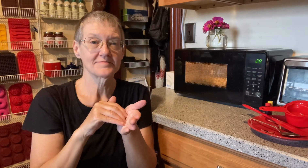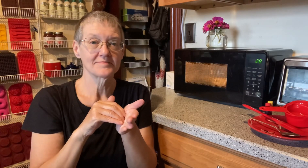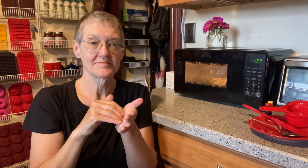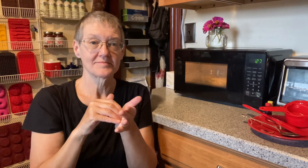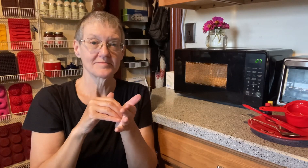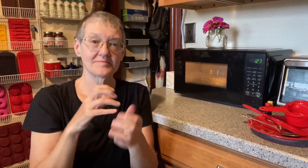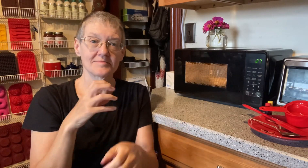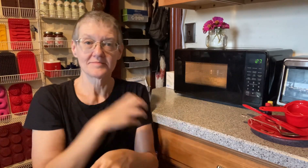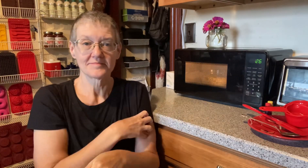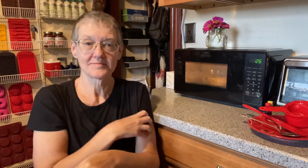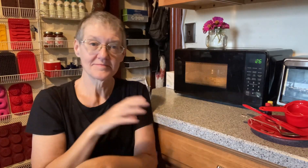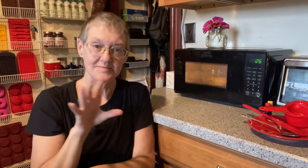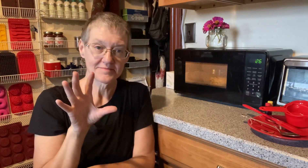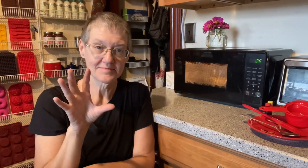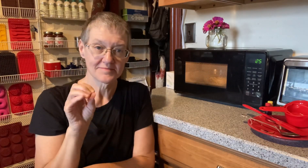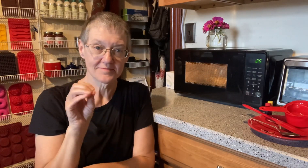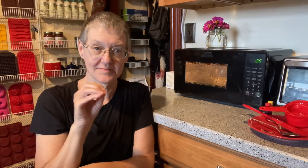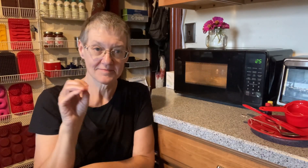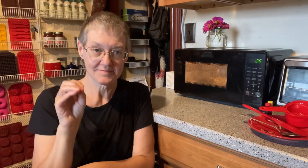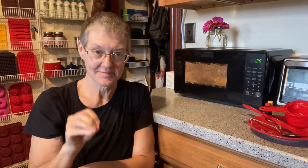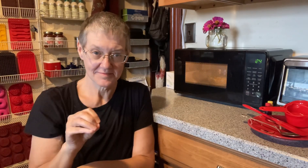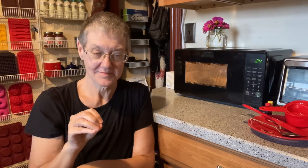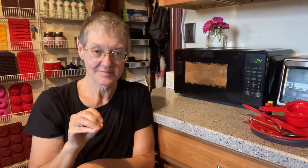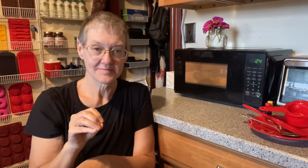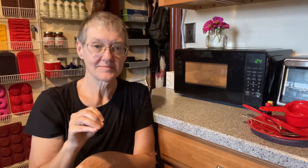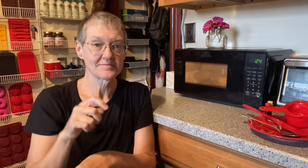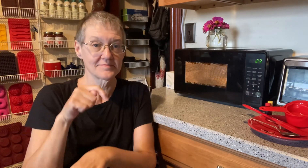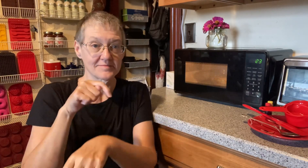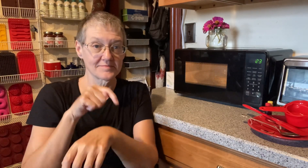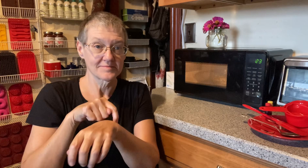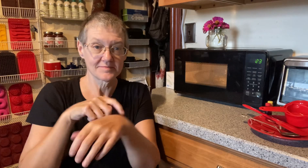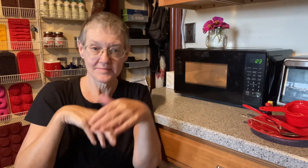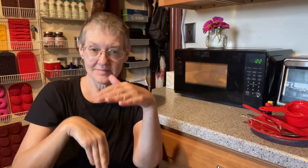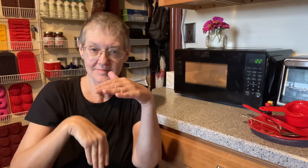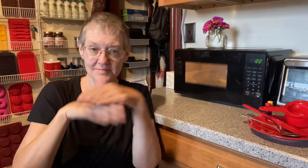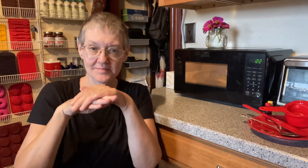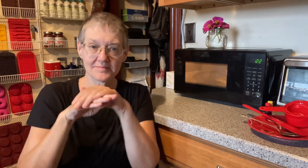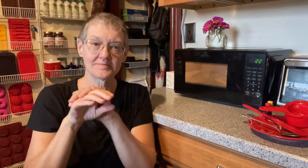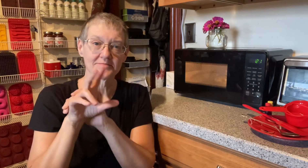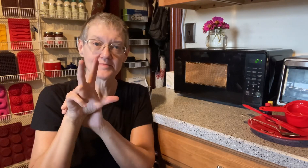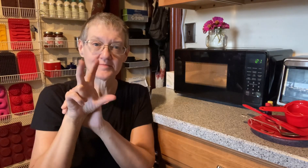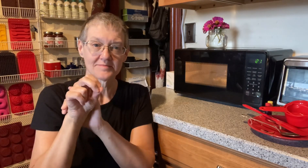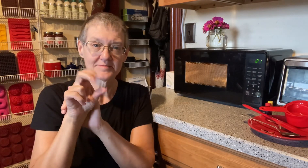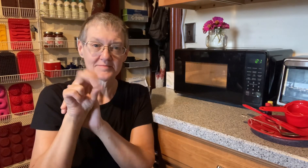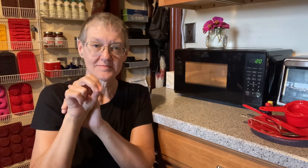Again, 50% power for up to 30 seconds.